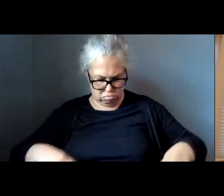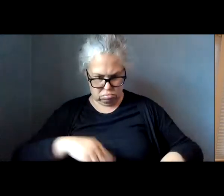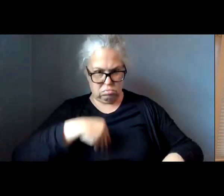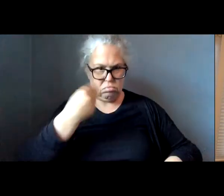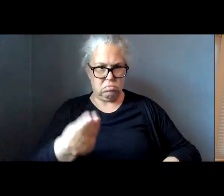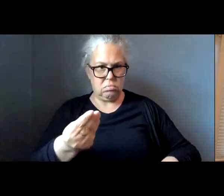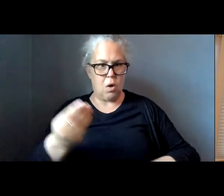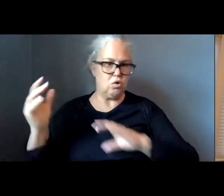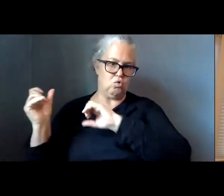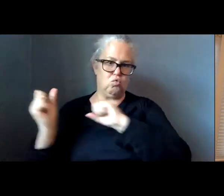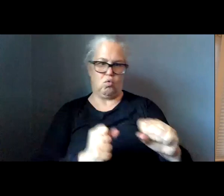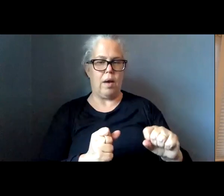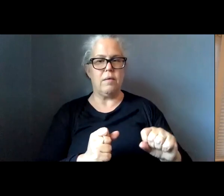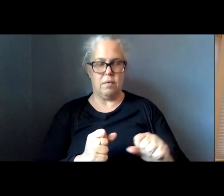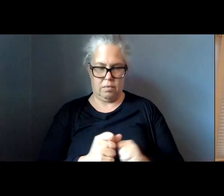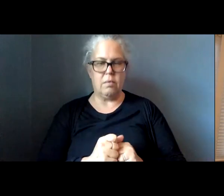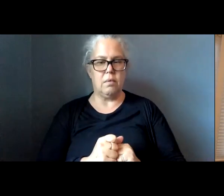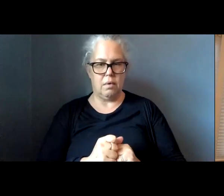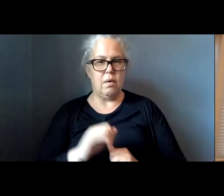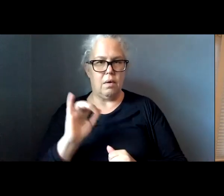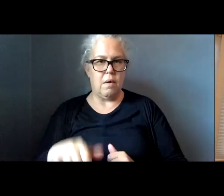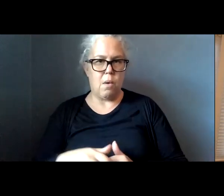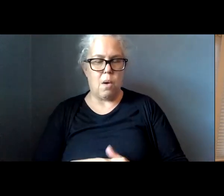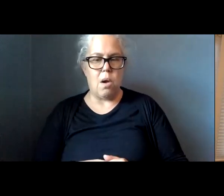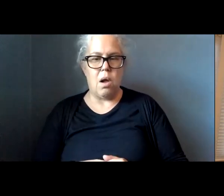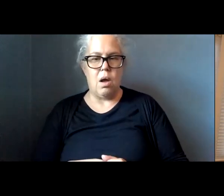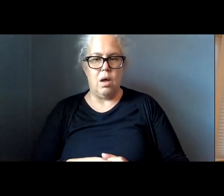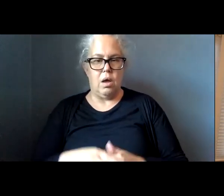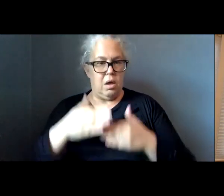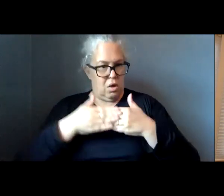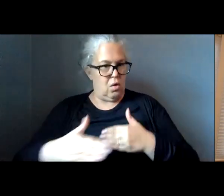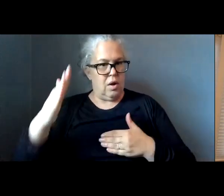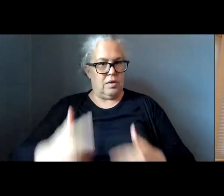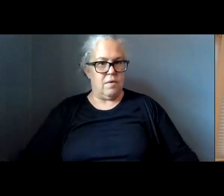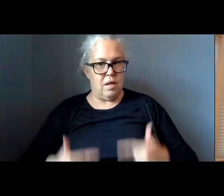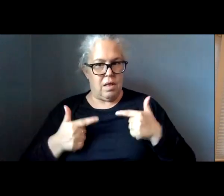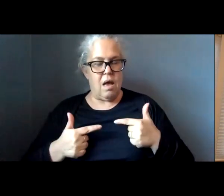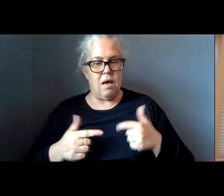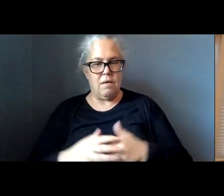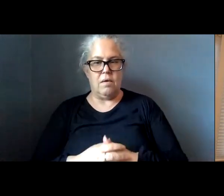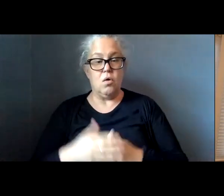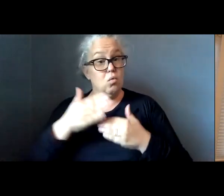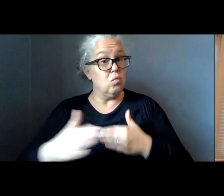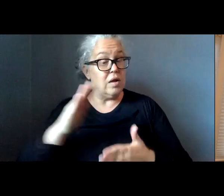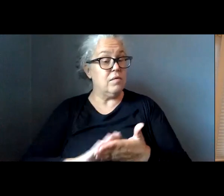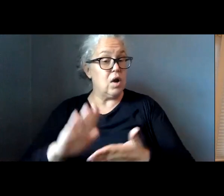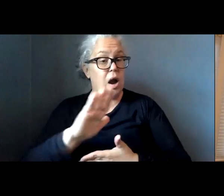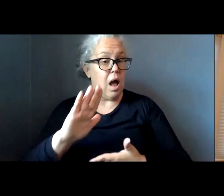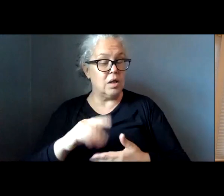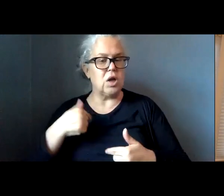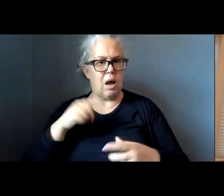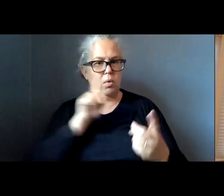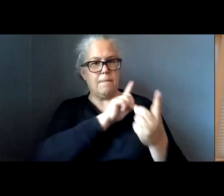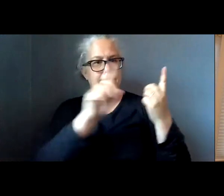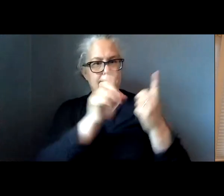in the face of significant difficulty will continue to shape her existence. During the rest of her college career, when I would meet her on campus,